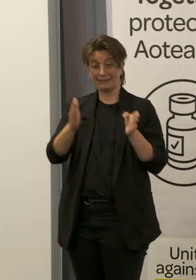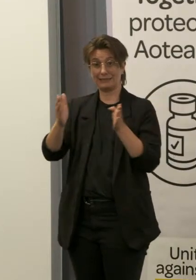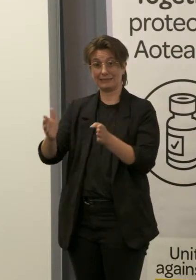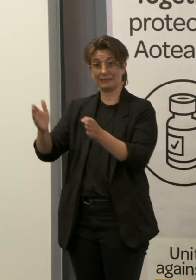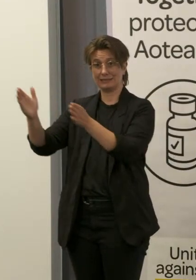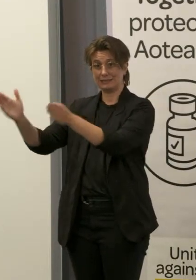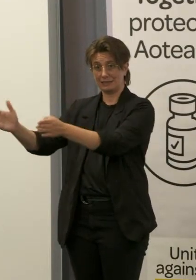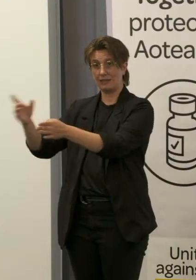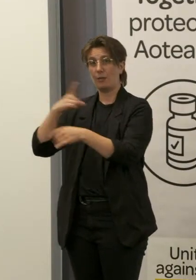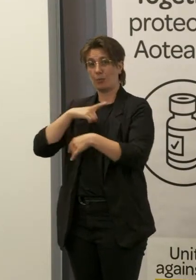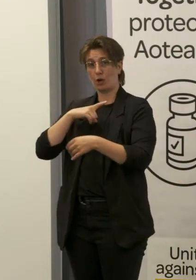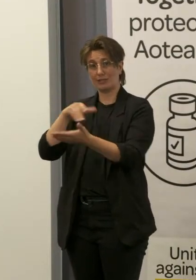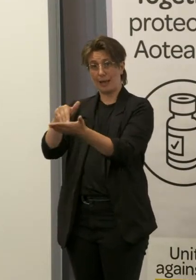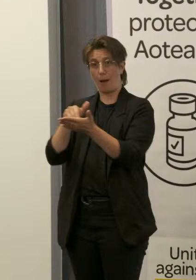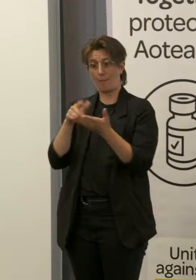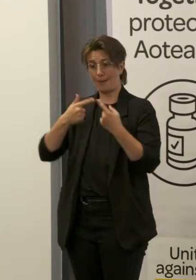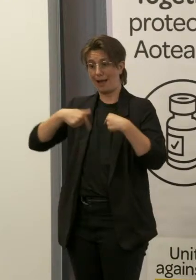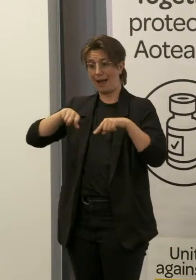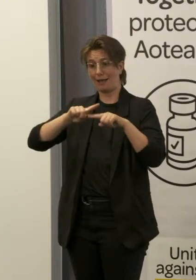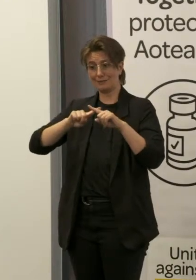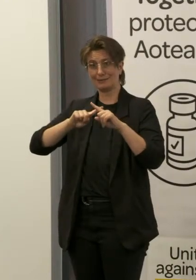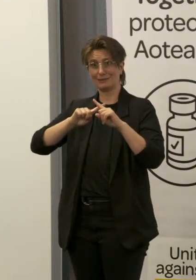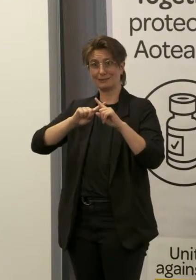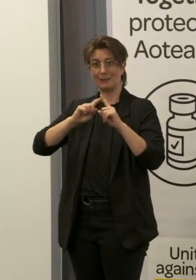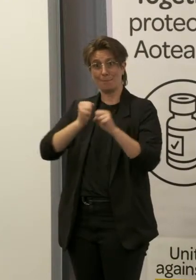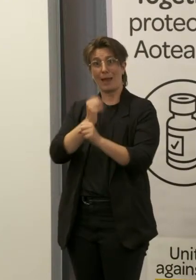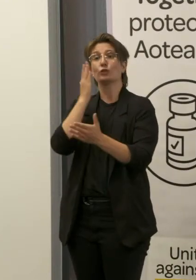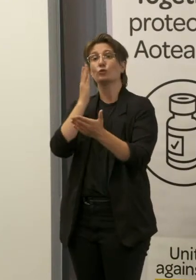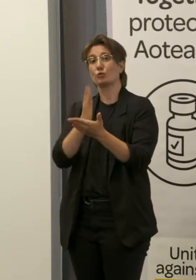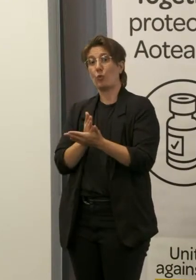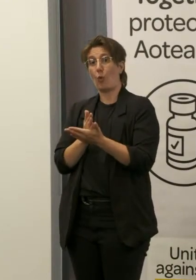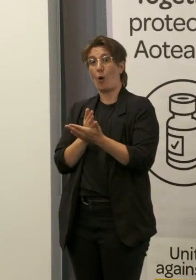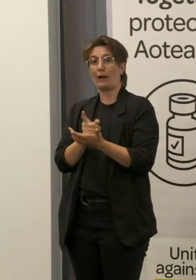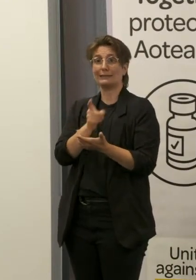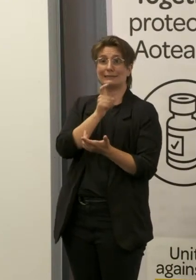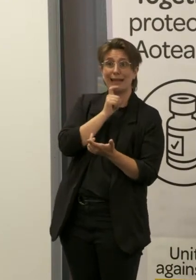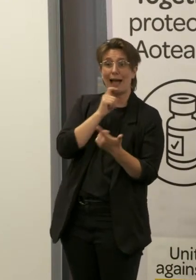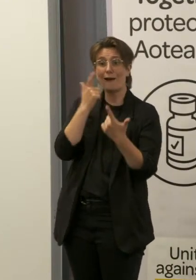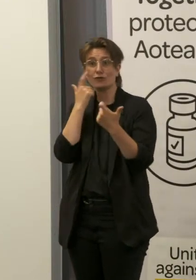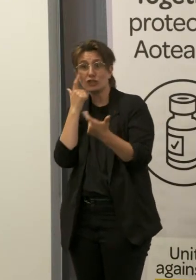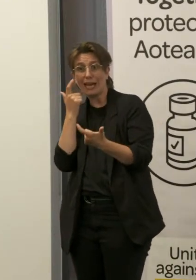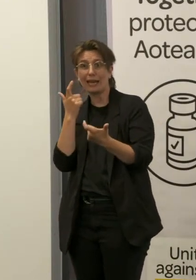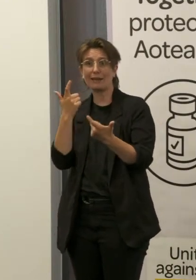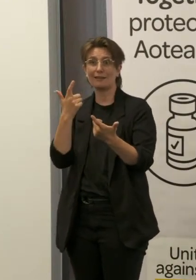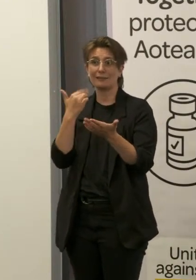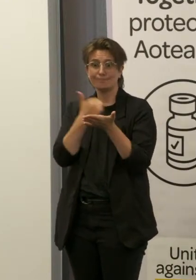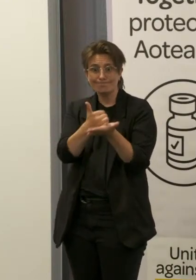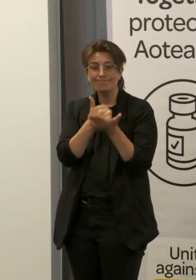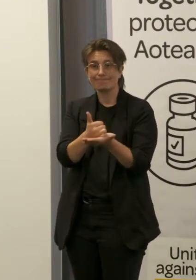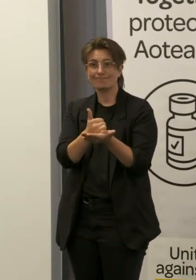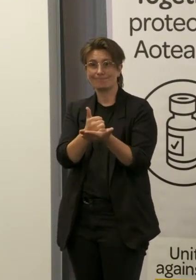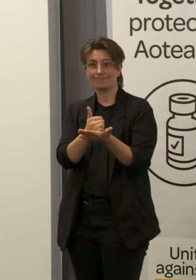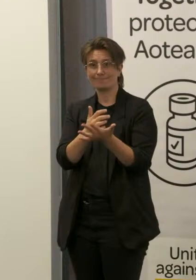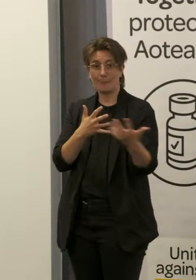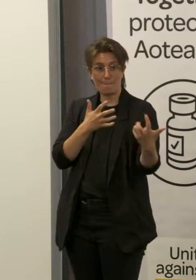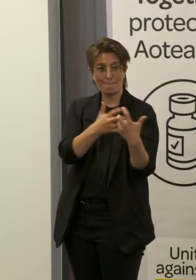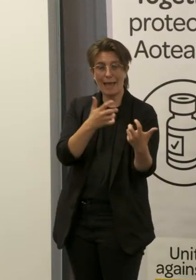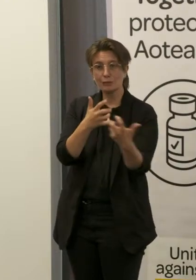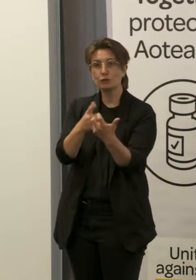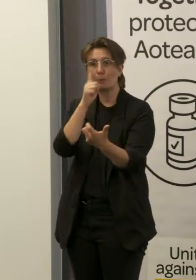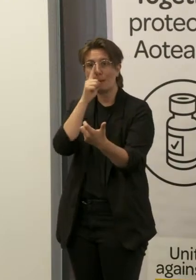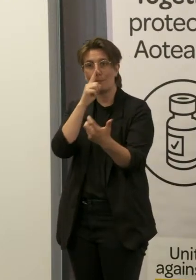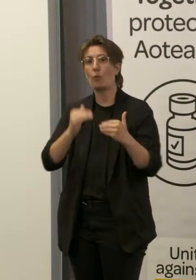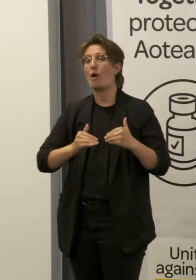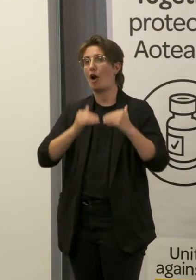response on those communities and those whānau and individuals who have the highest needs. And so we've been working... Come to you rather than